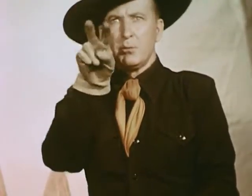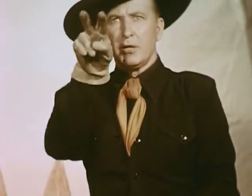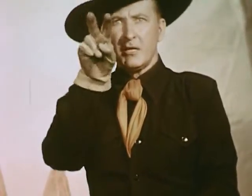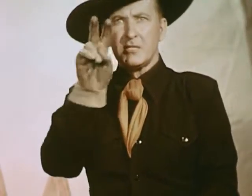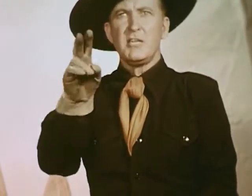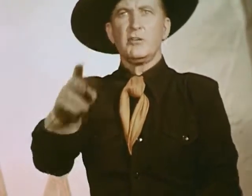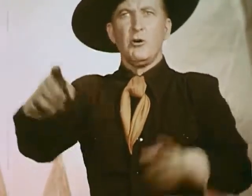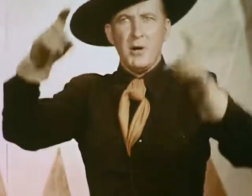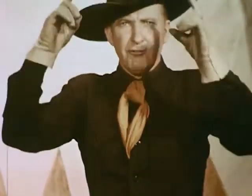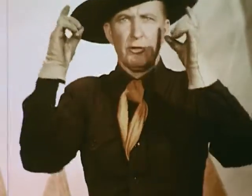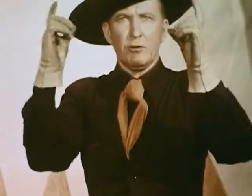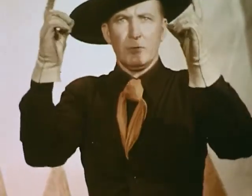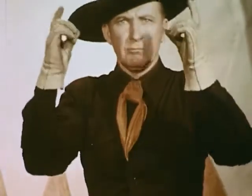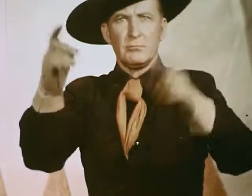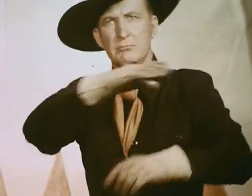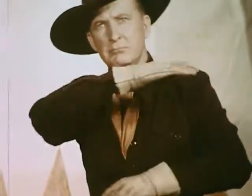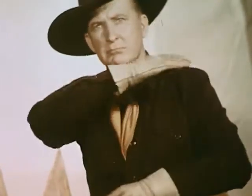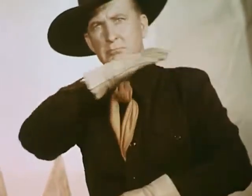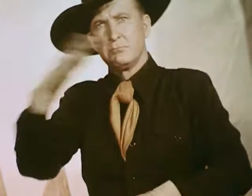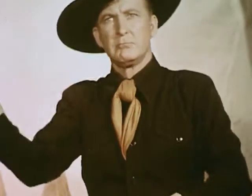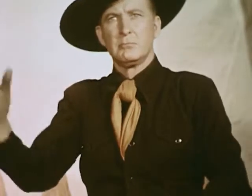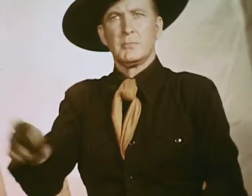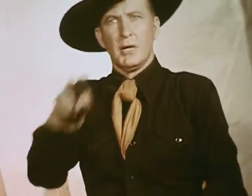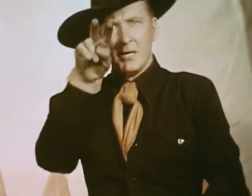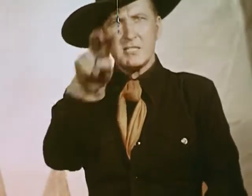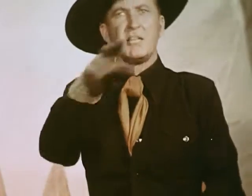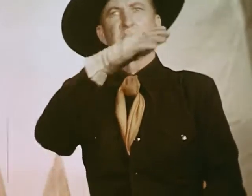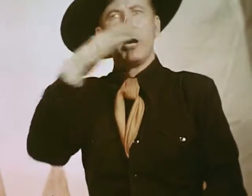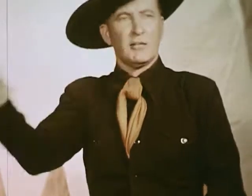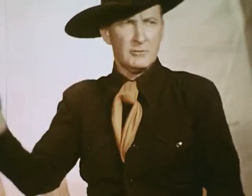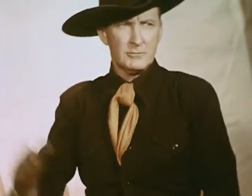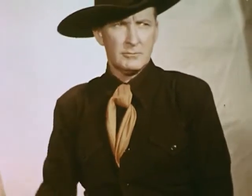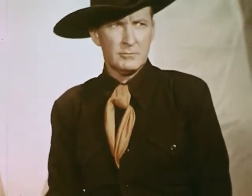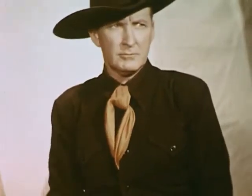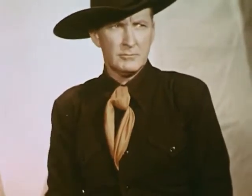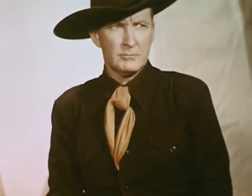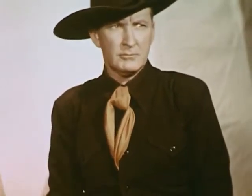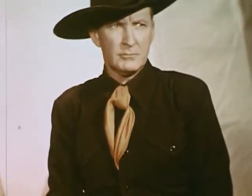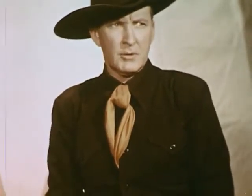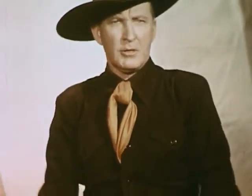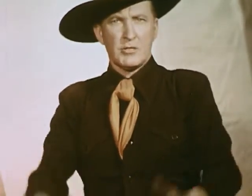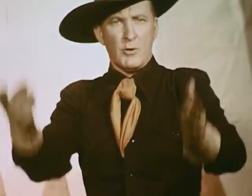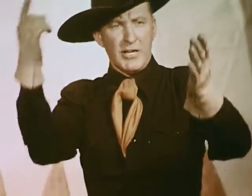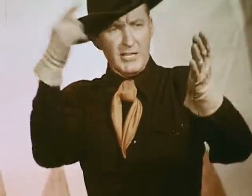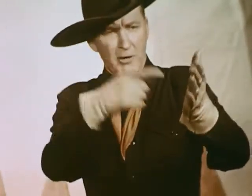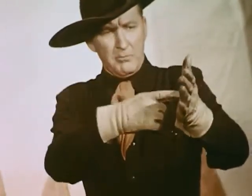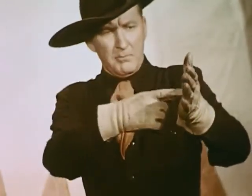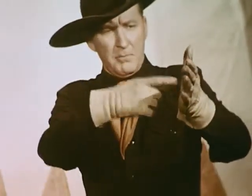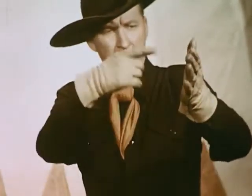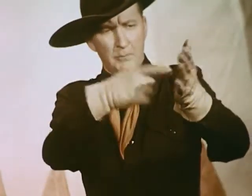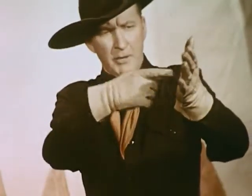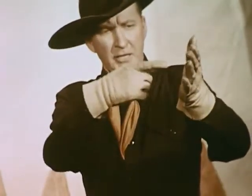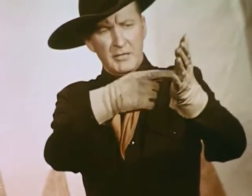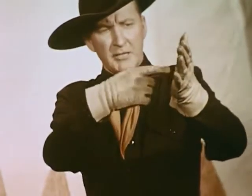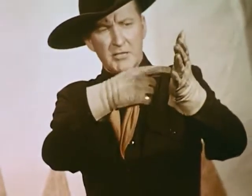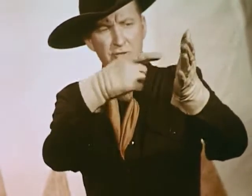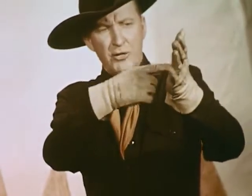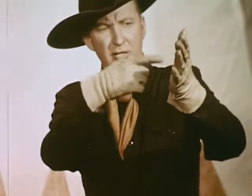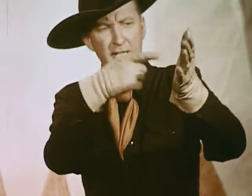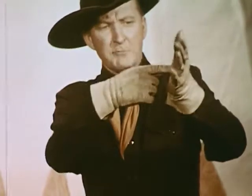But I see no buffalo. I see him not. So I give up, meaning that he has struck an